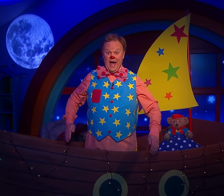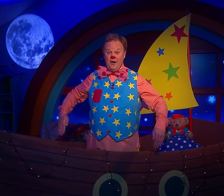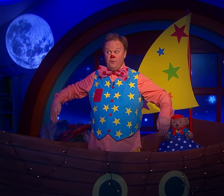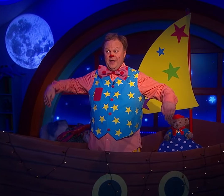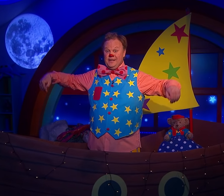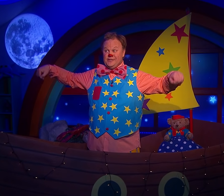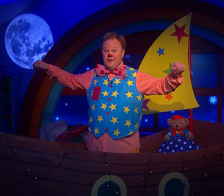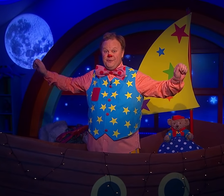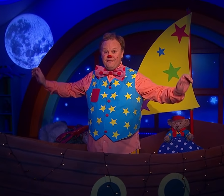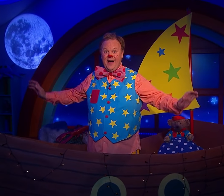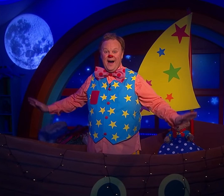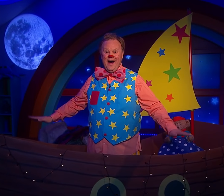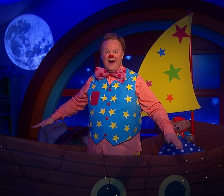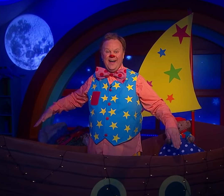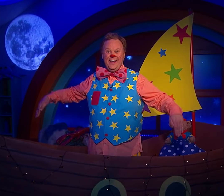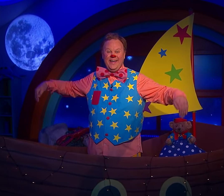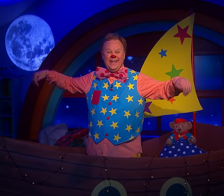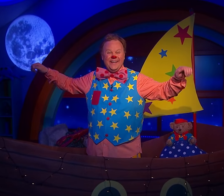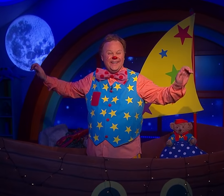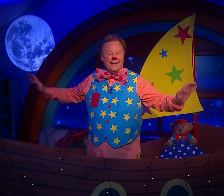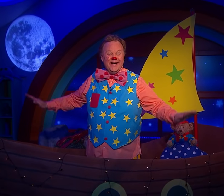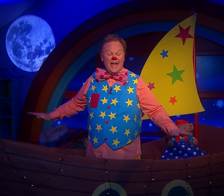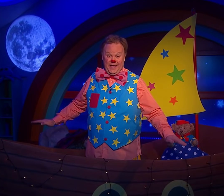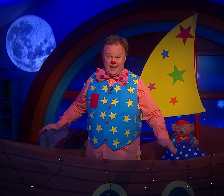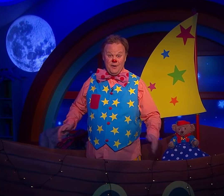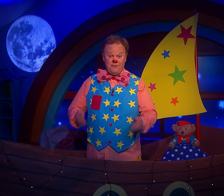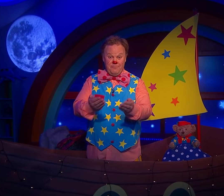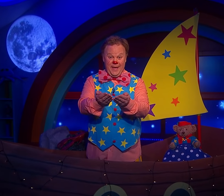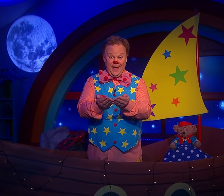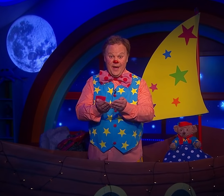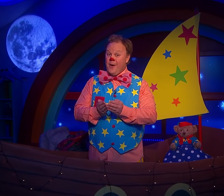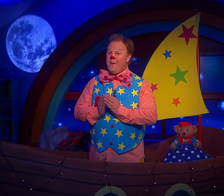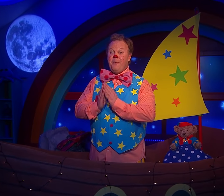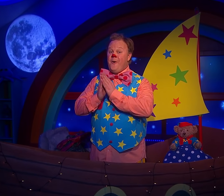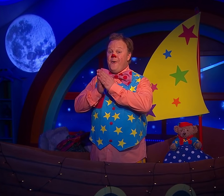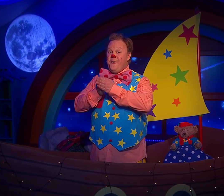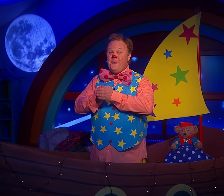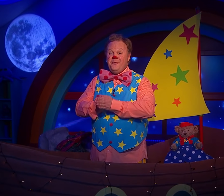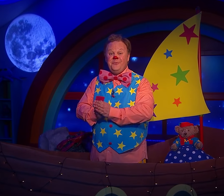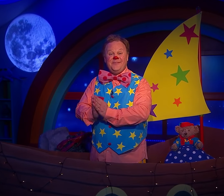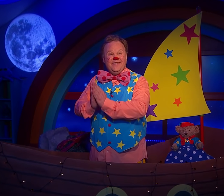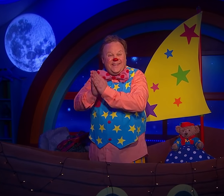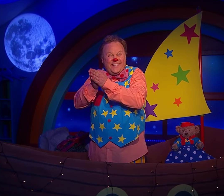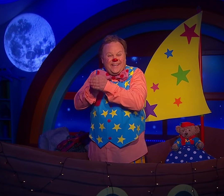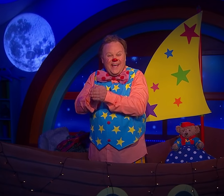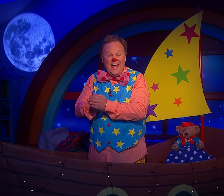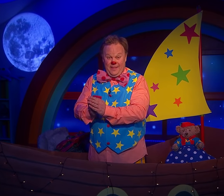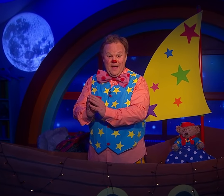have wings to fly. Give me a boat that